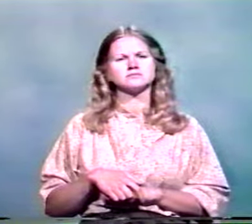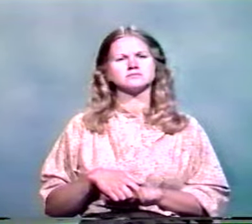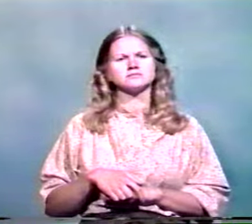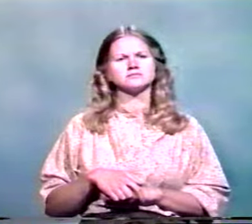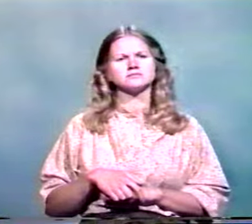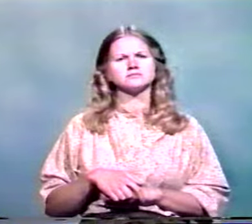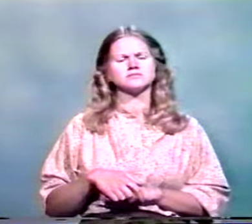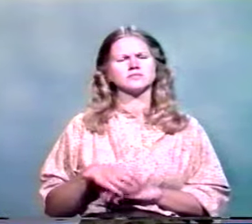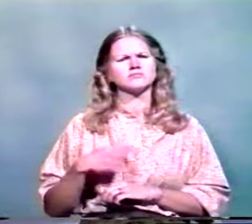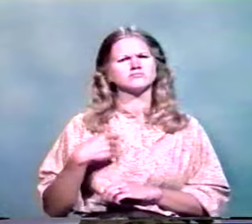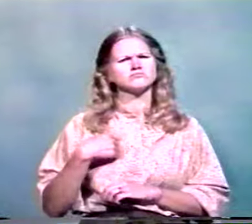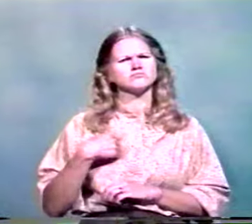grade.